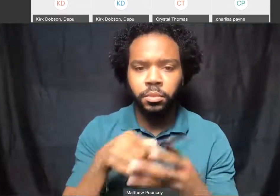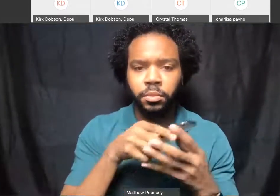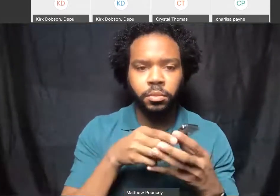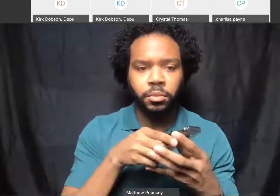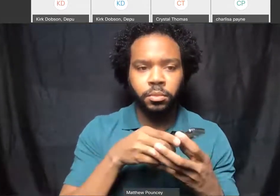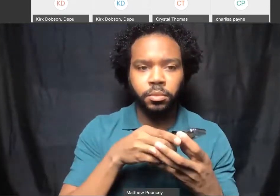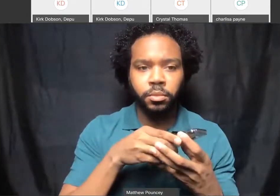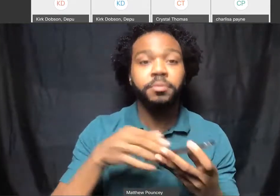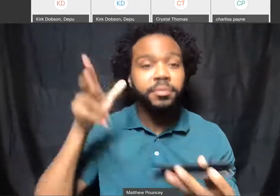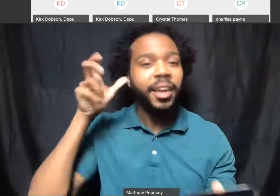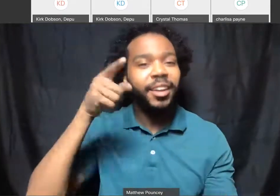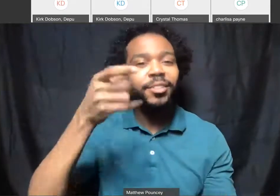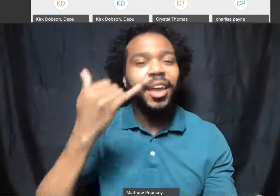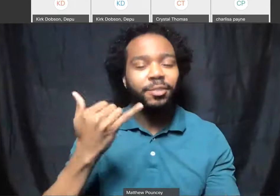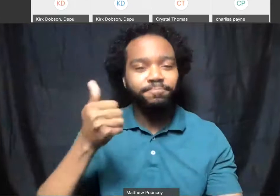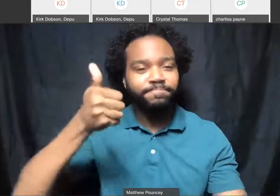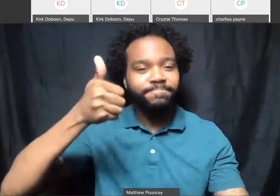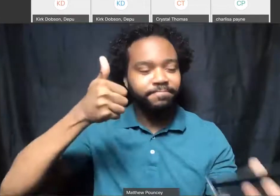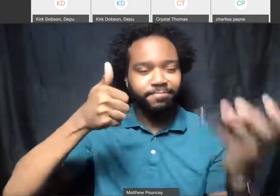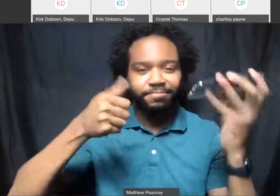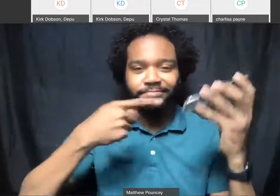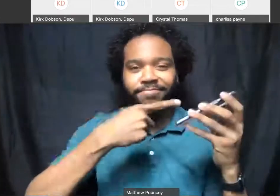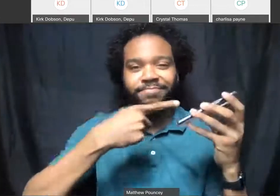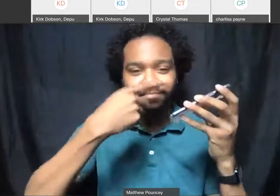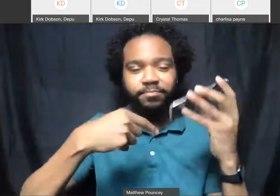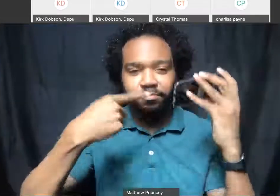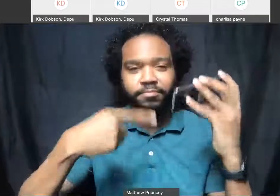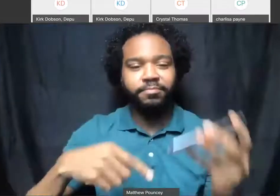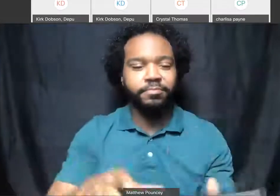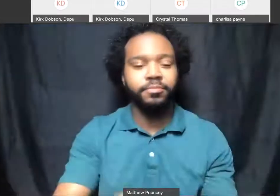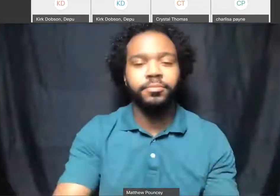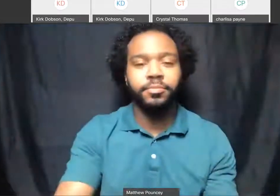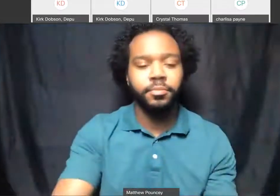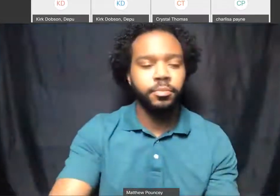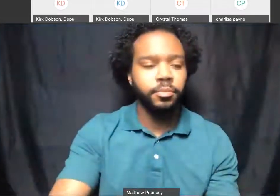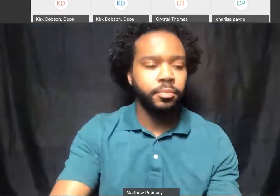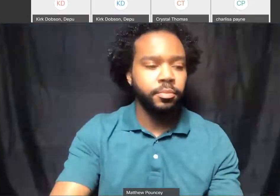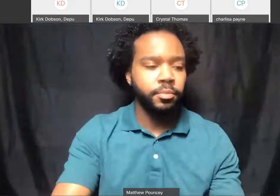Matthew, are you able to hear now? Oh. Okay. Okay.